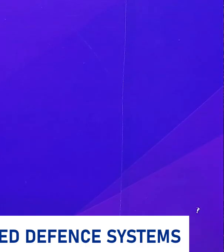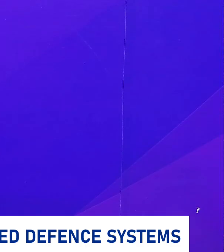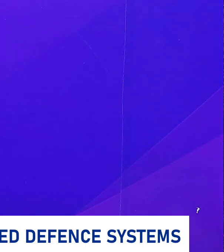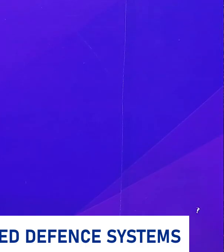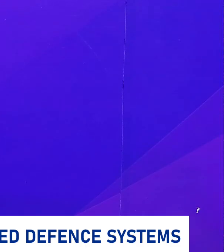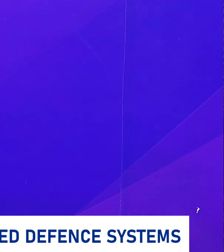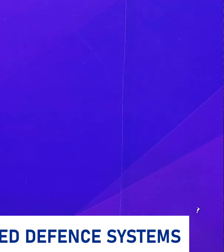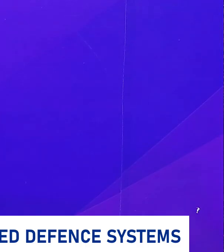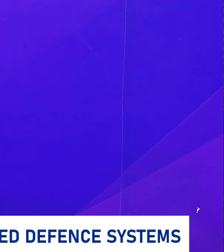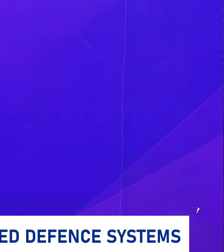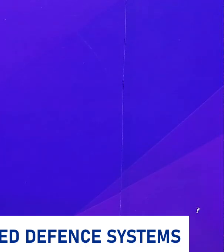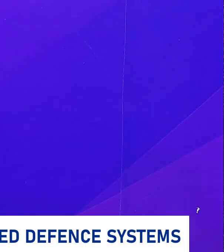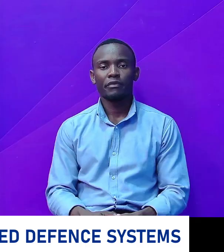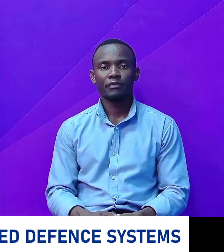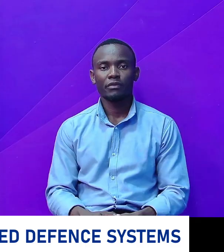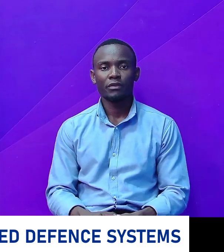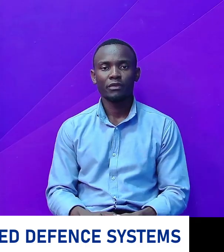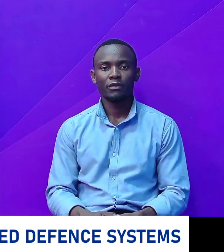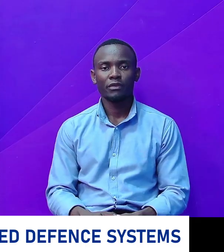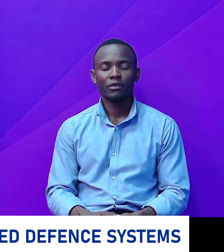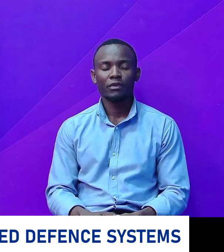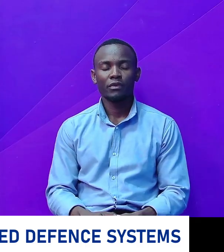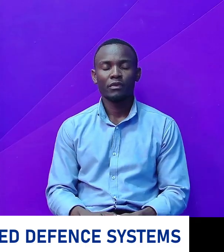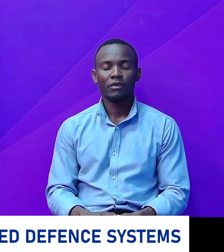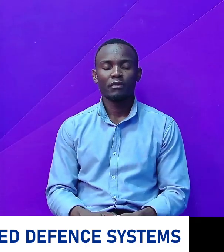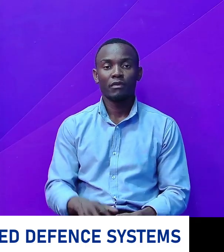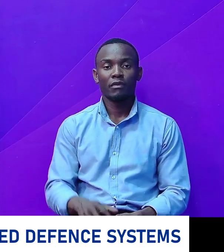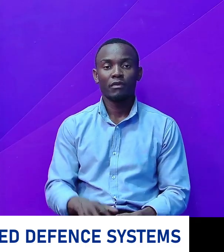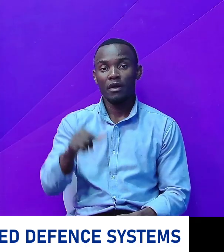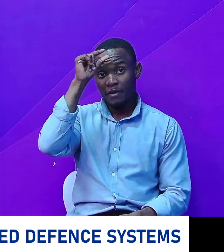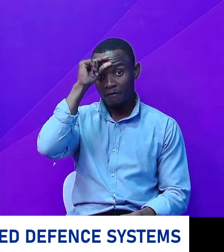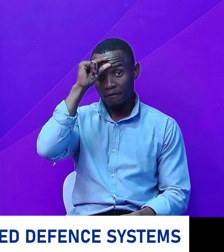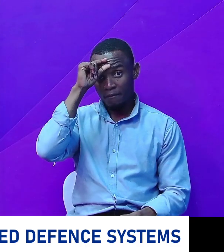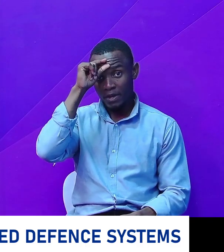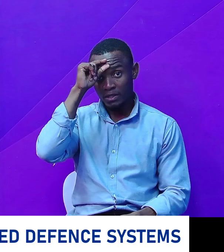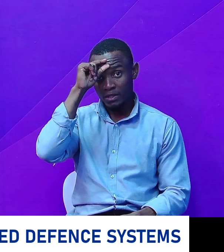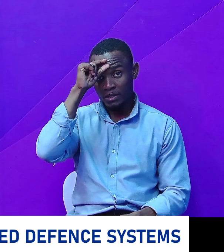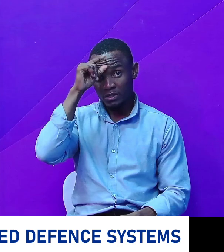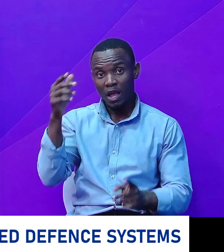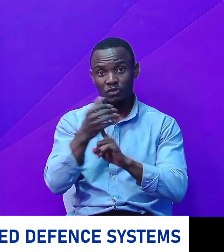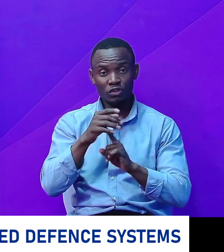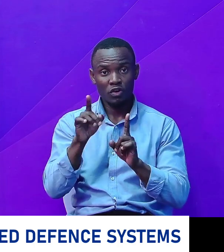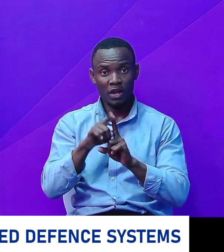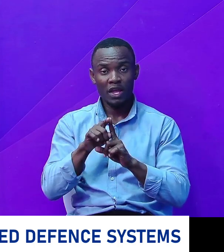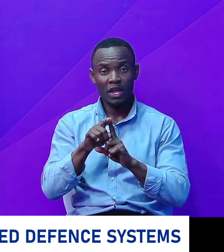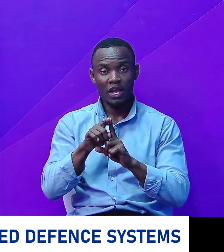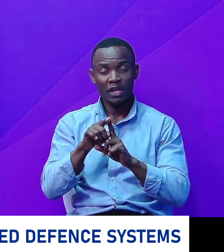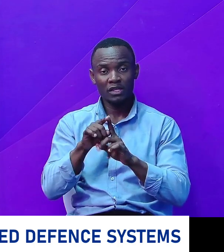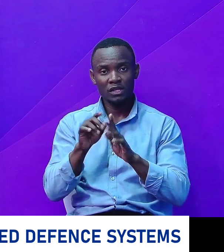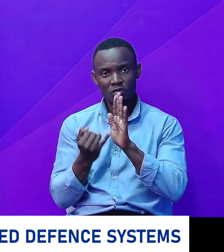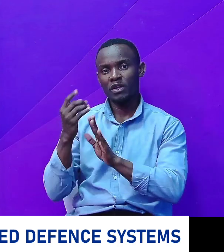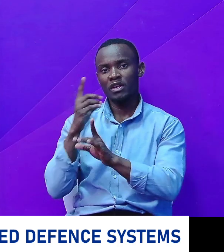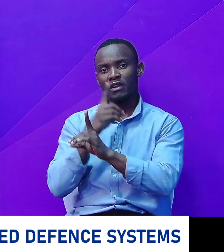combat emerging threats. The government has fast-tracked the acquisition and modernization of defense